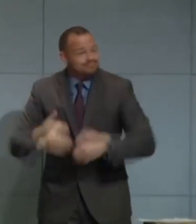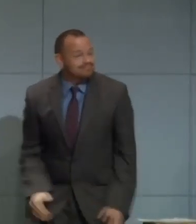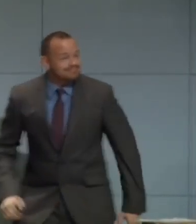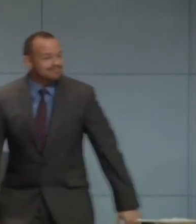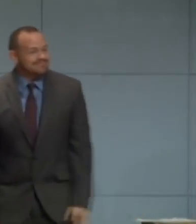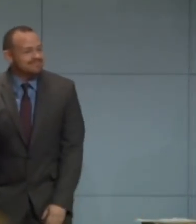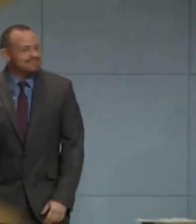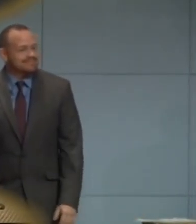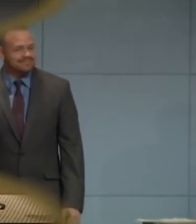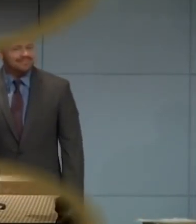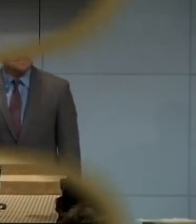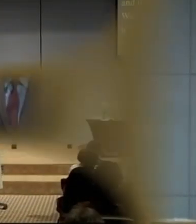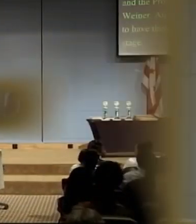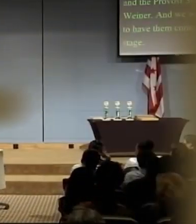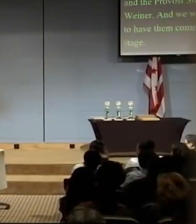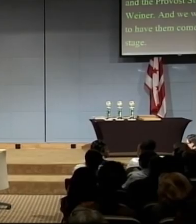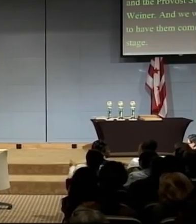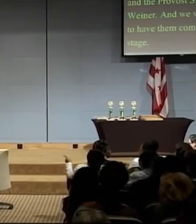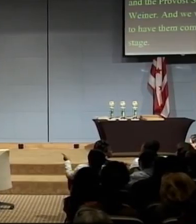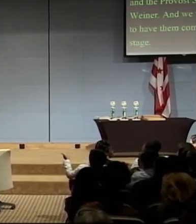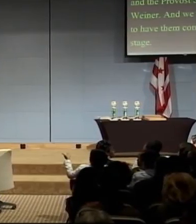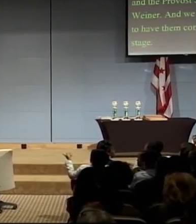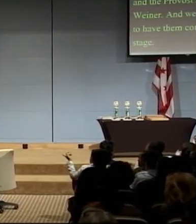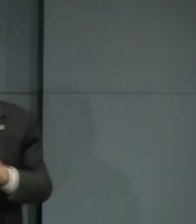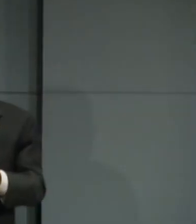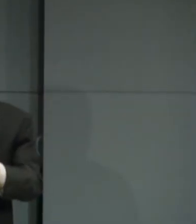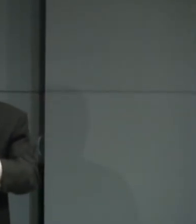And we'd like to have them.